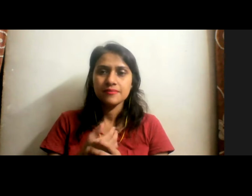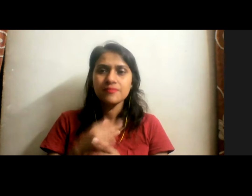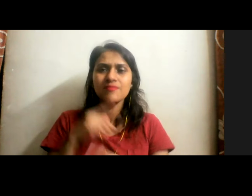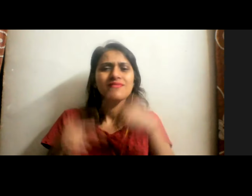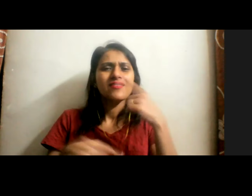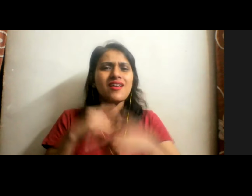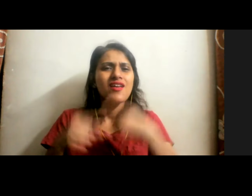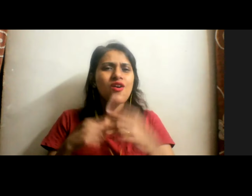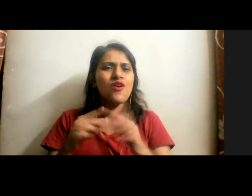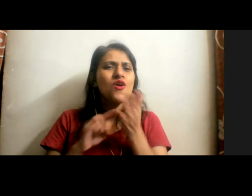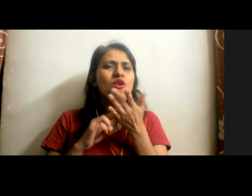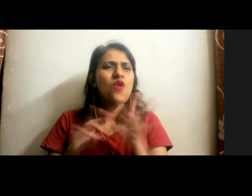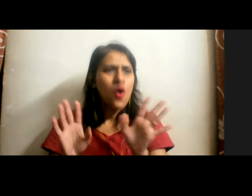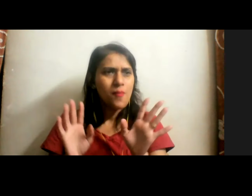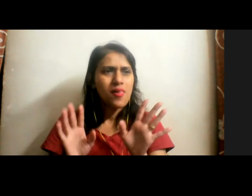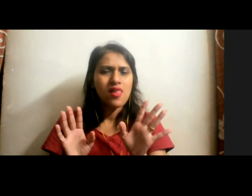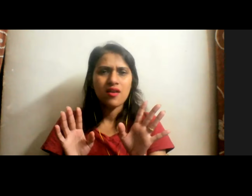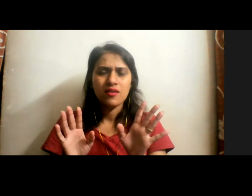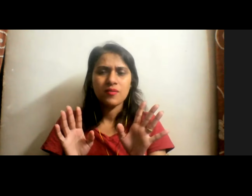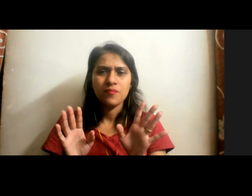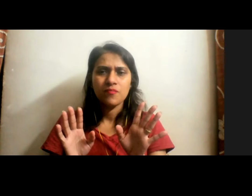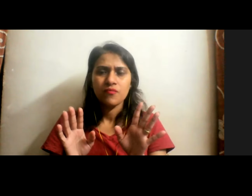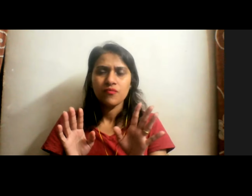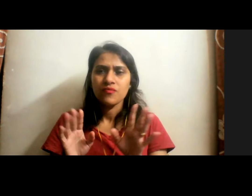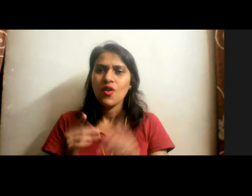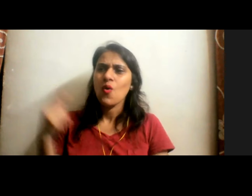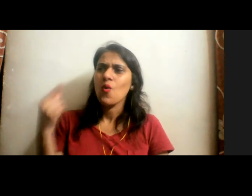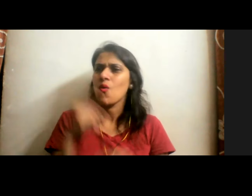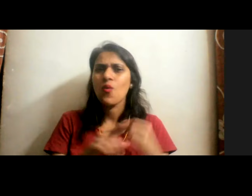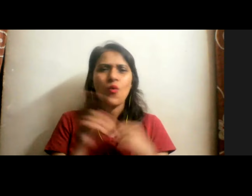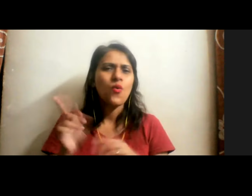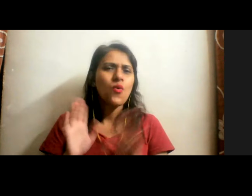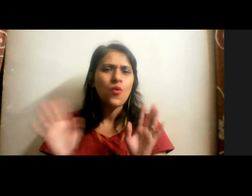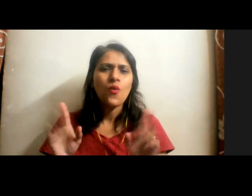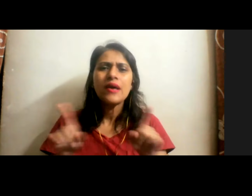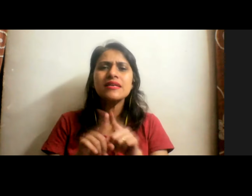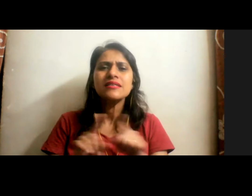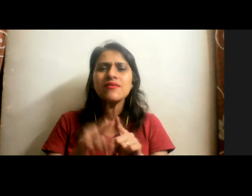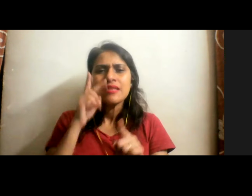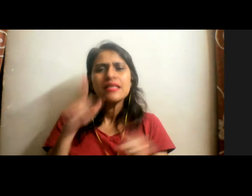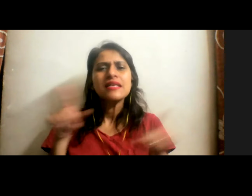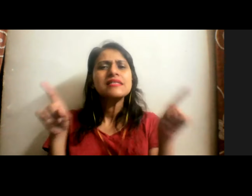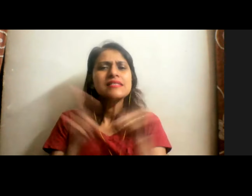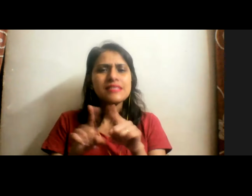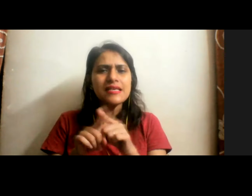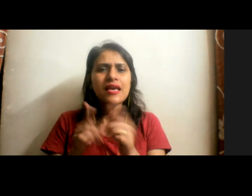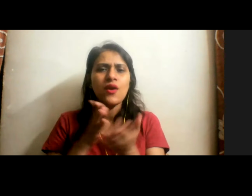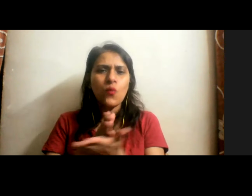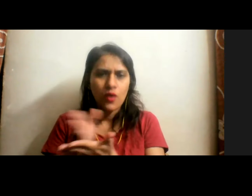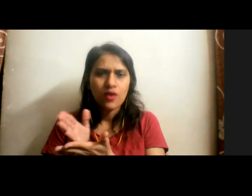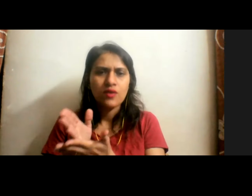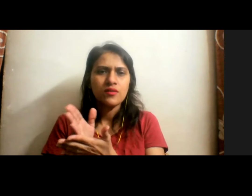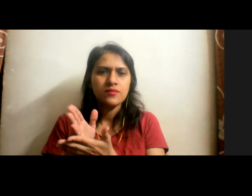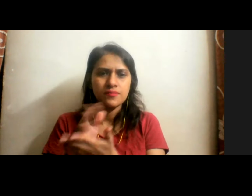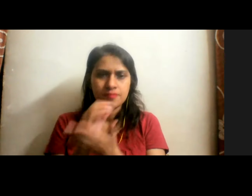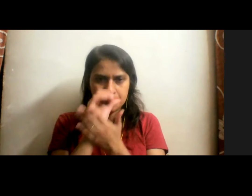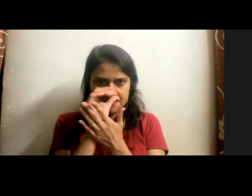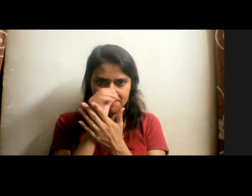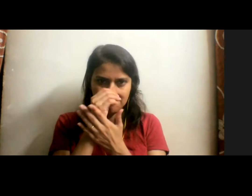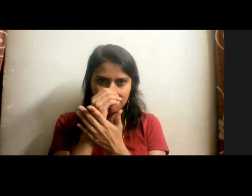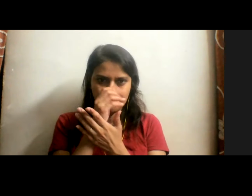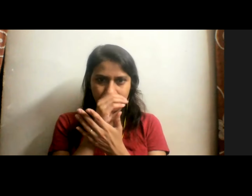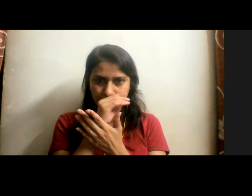or maybe non-offensive to you, might not come across the same way for the other person. So as a researcher, if